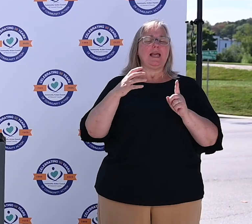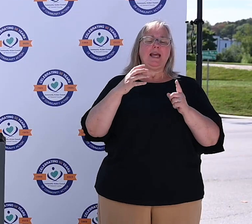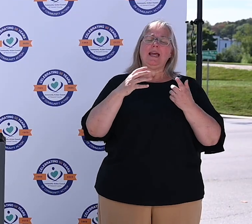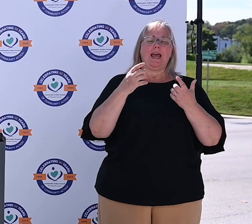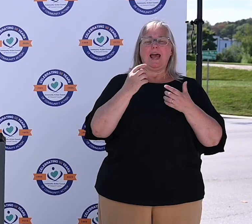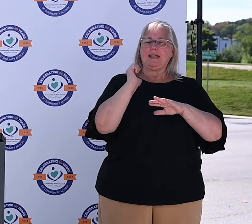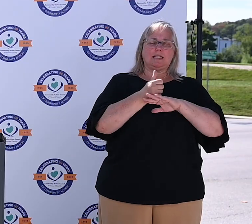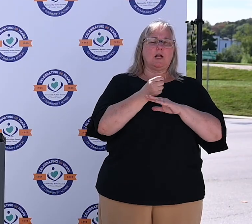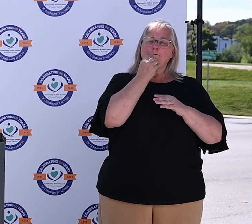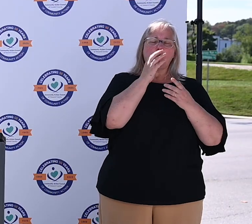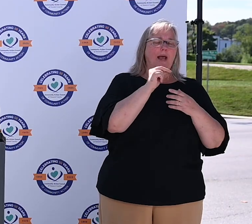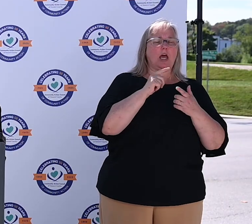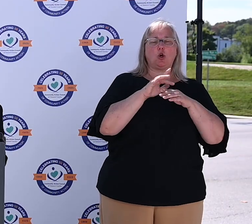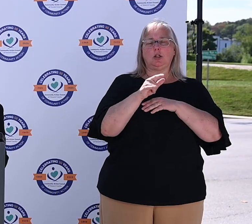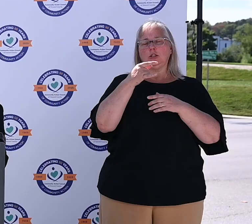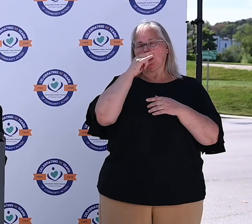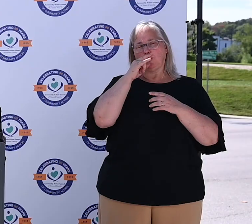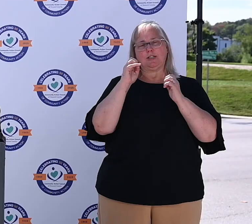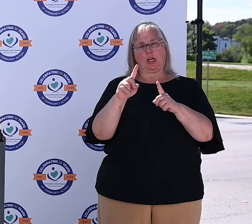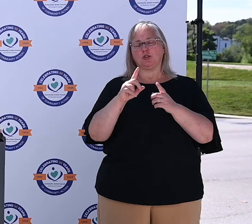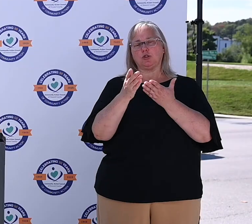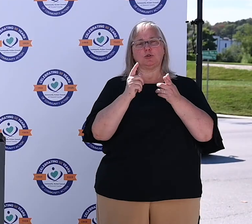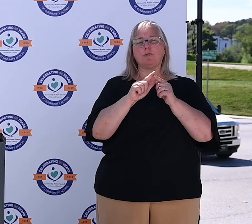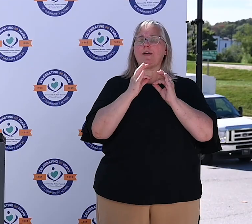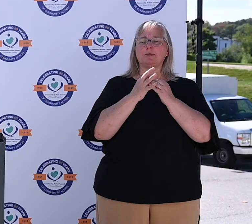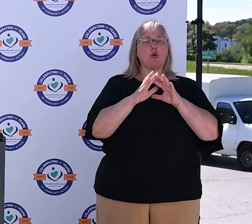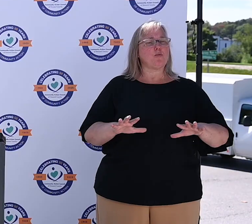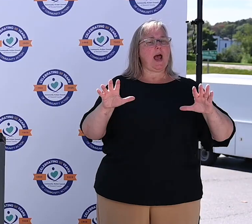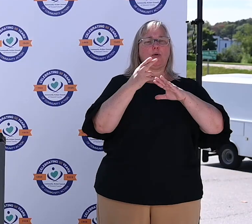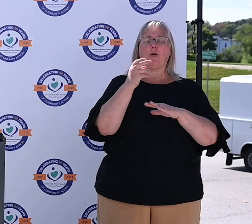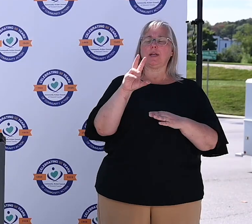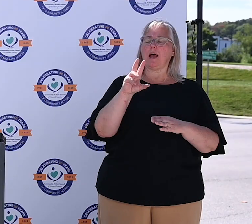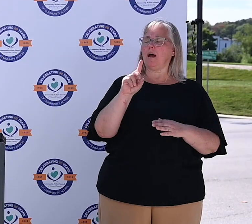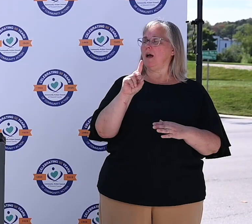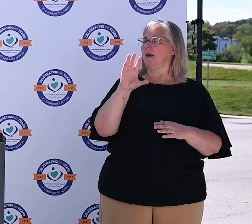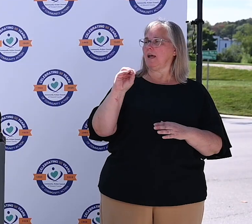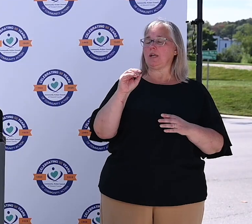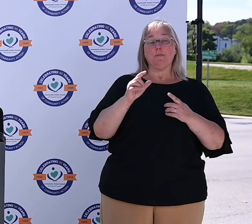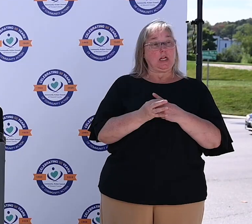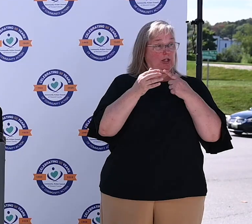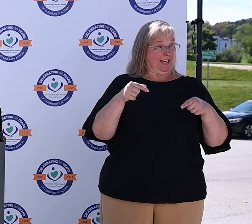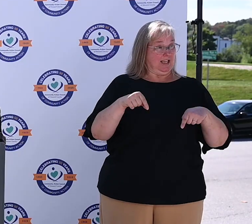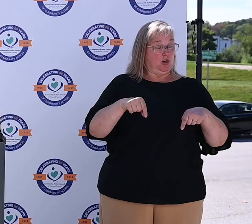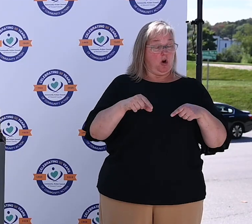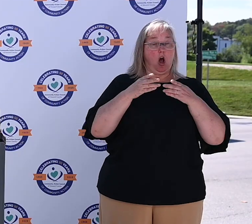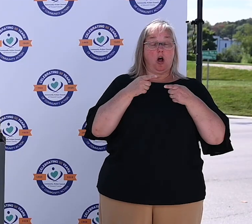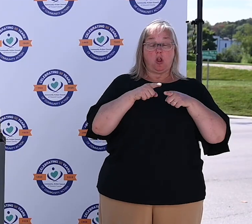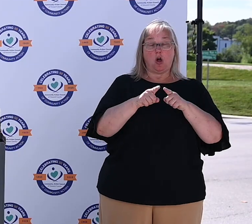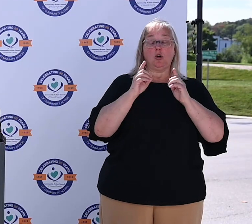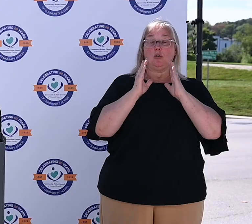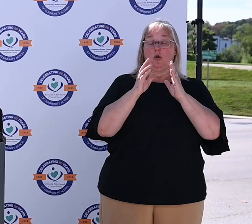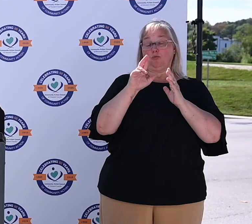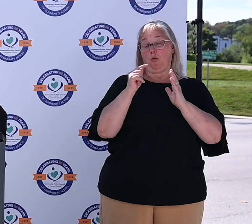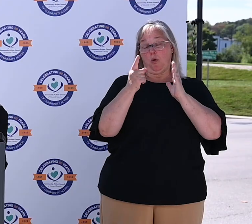childhood education services to families throughout Howard County, particularly here, along the Route 1 corridor, where CAC has